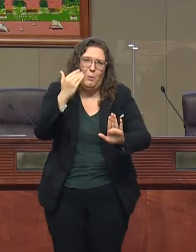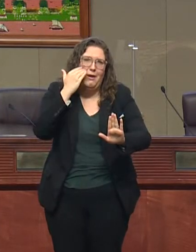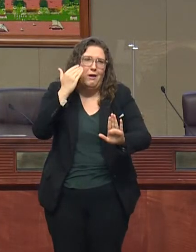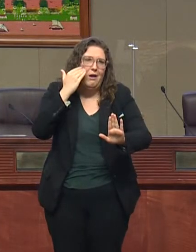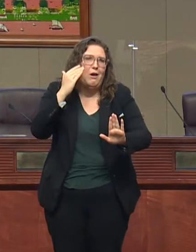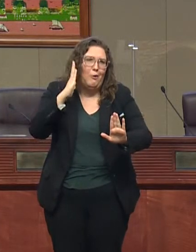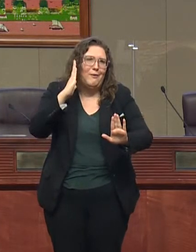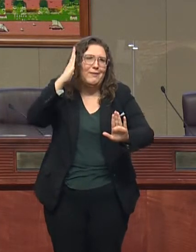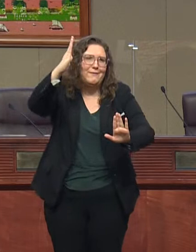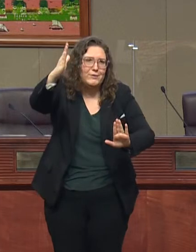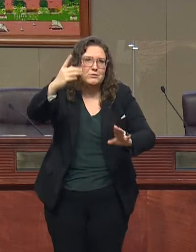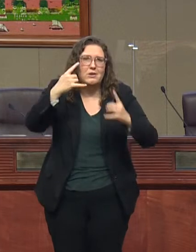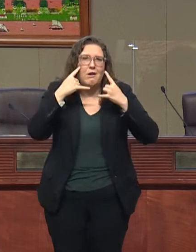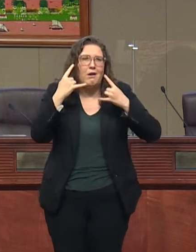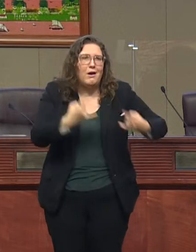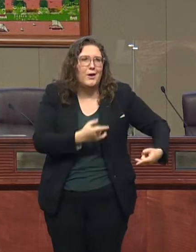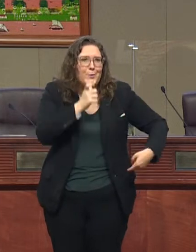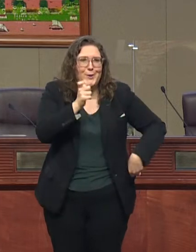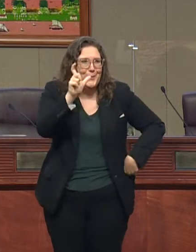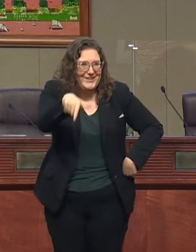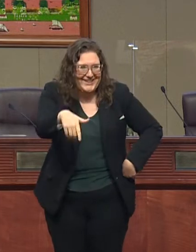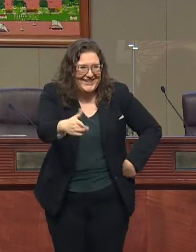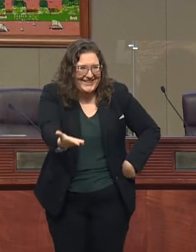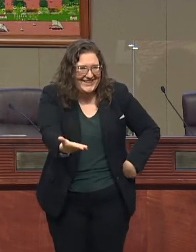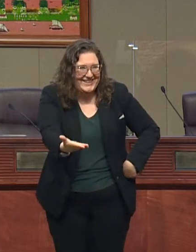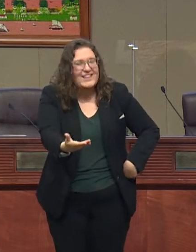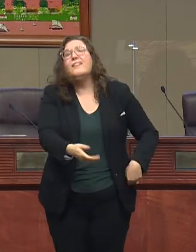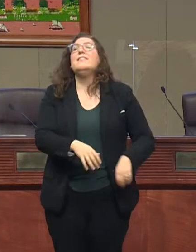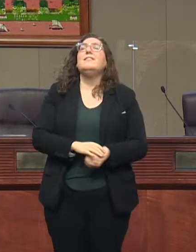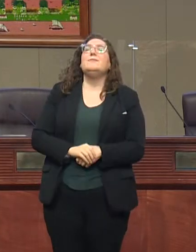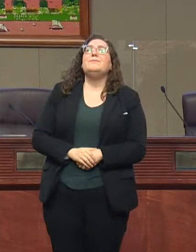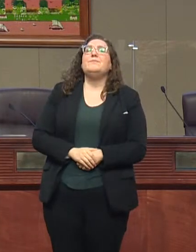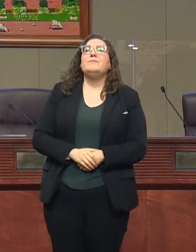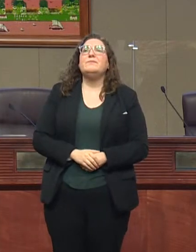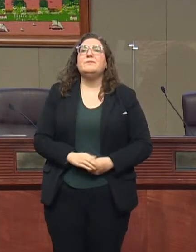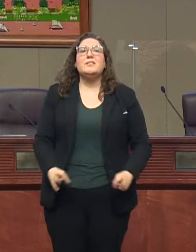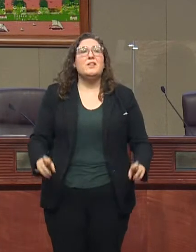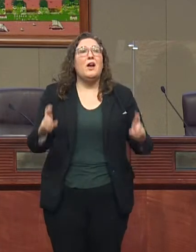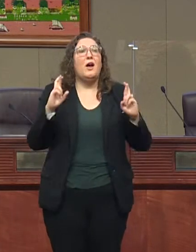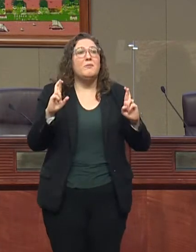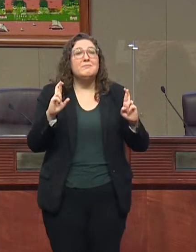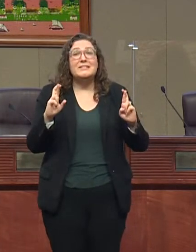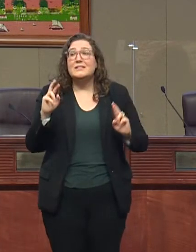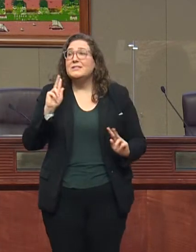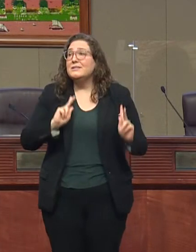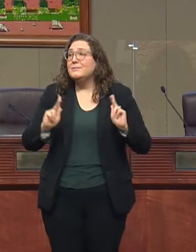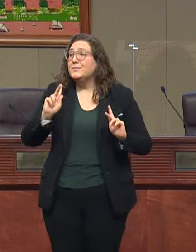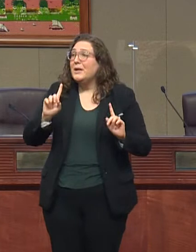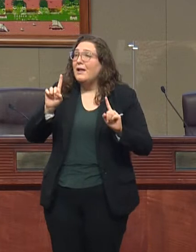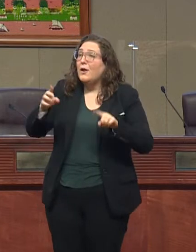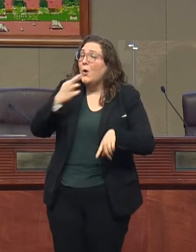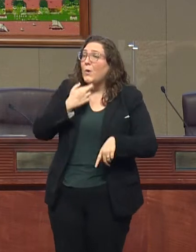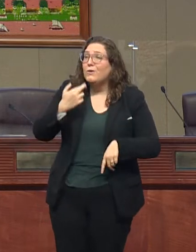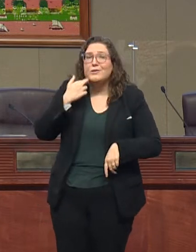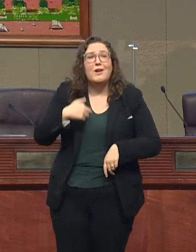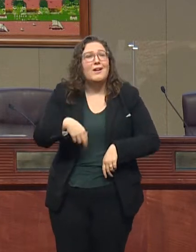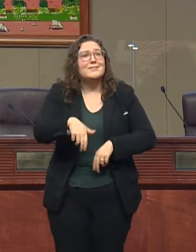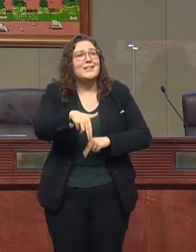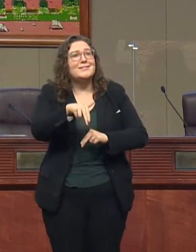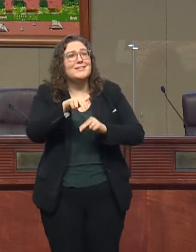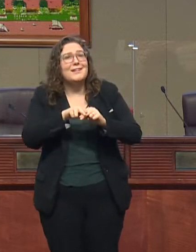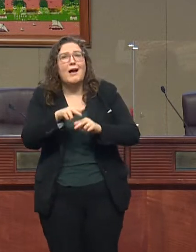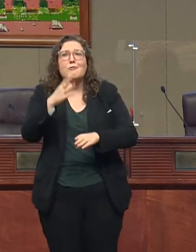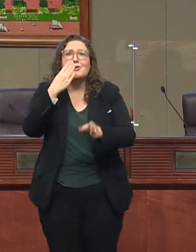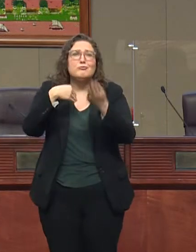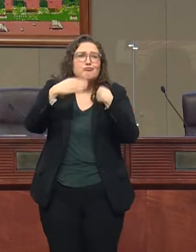that when we look at those who are perhaps eating in restaurants, there's some modifications